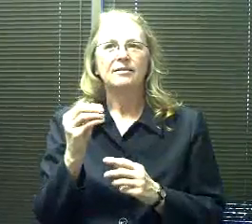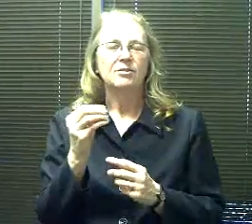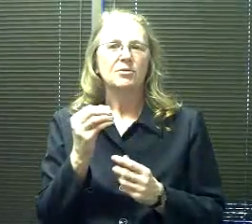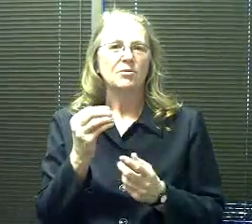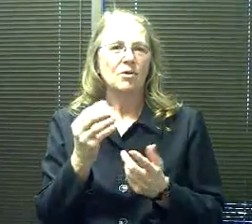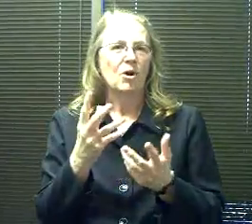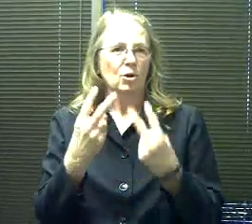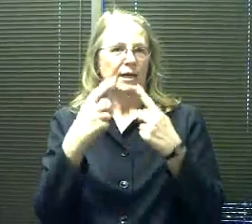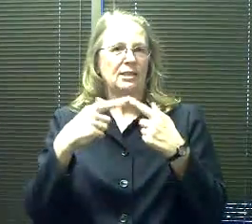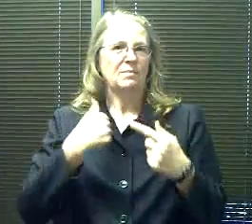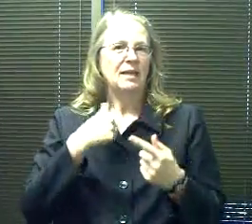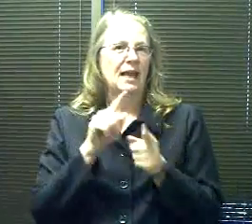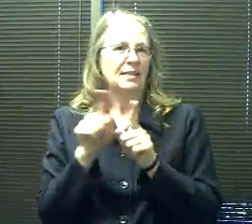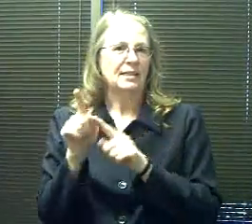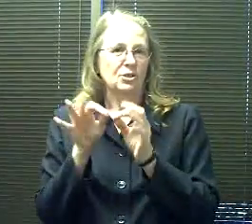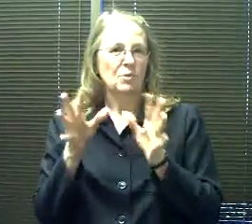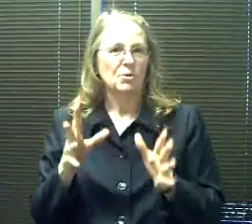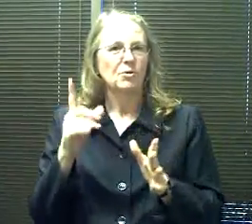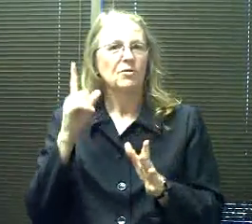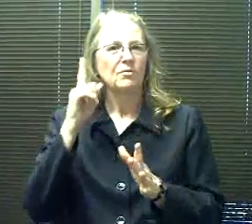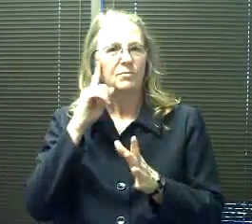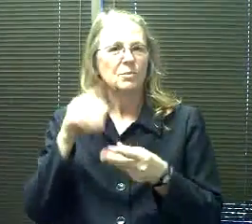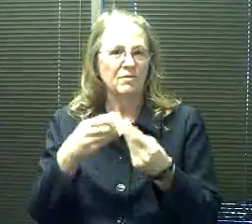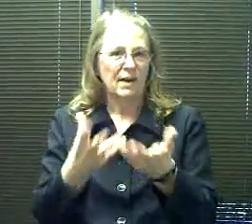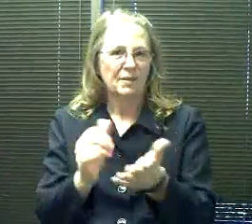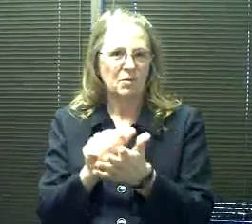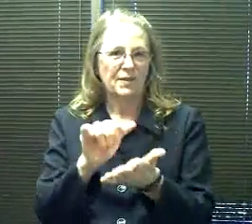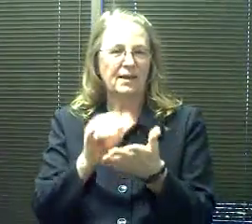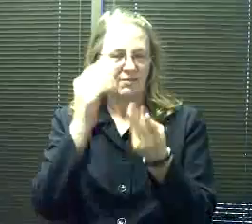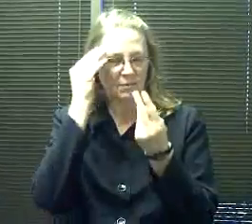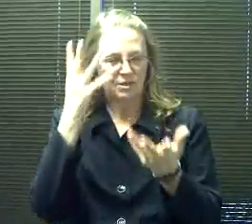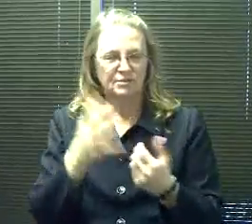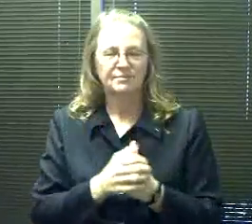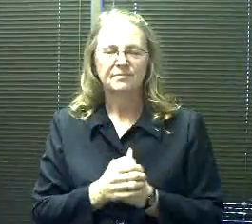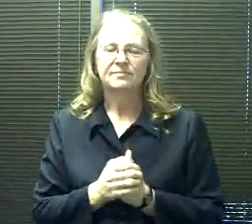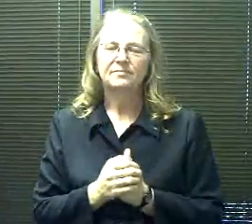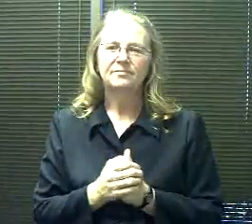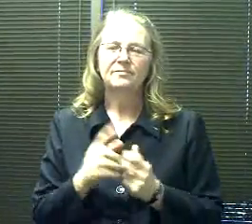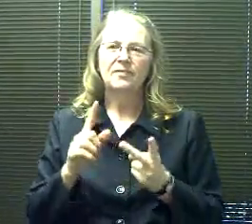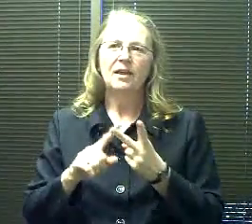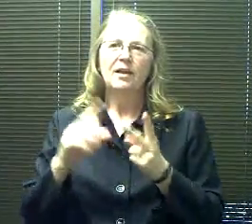and are looking to me as the interpreter to provide them with that information.